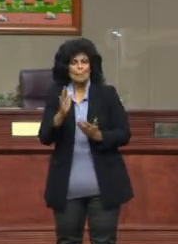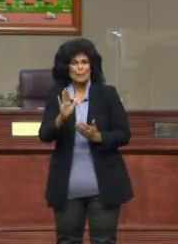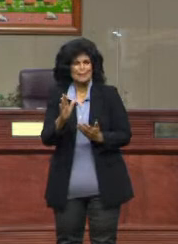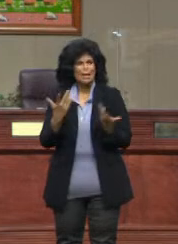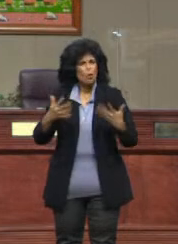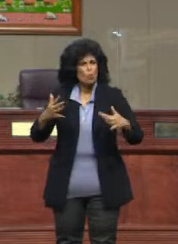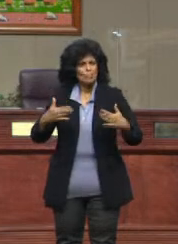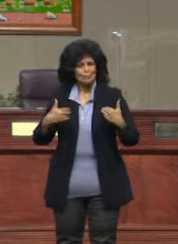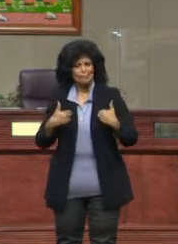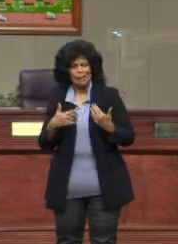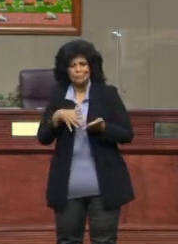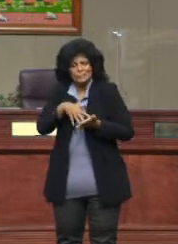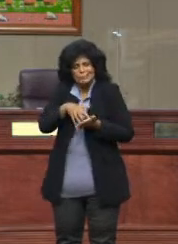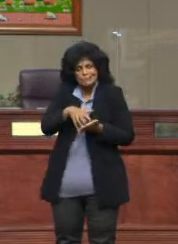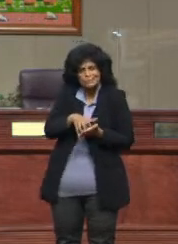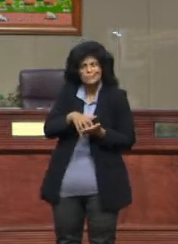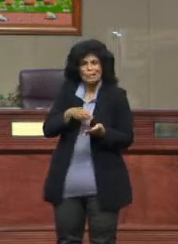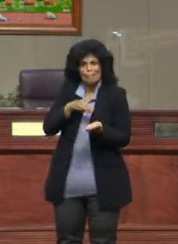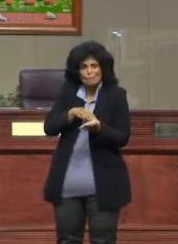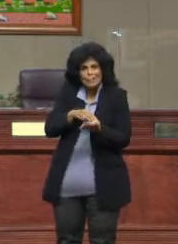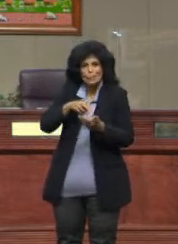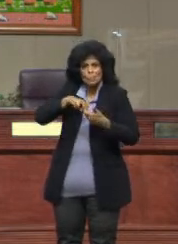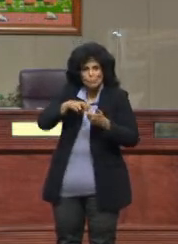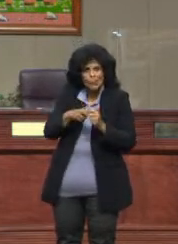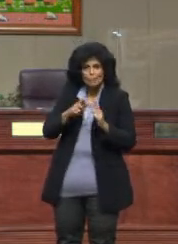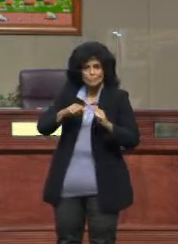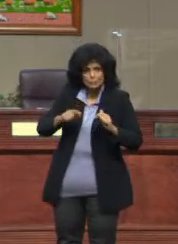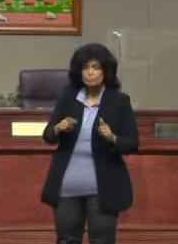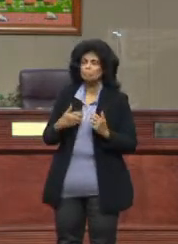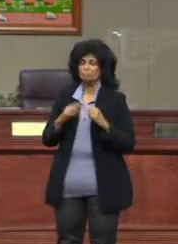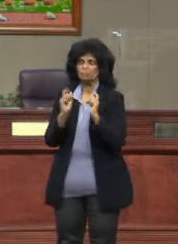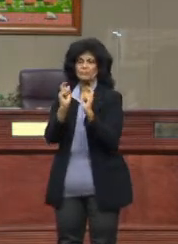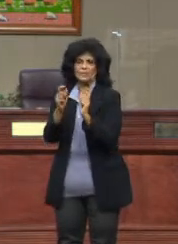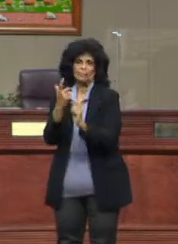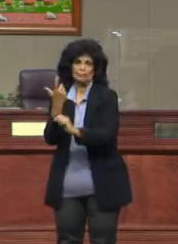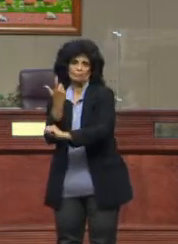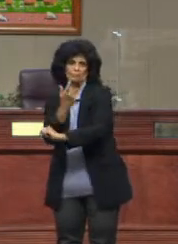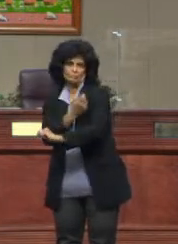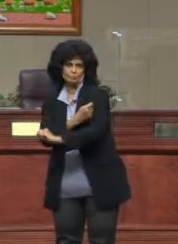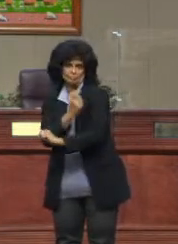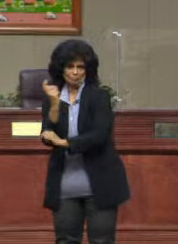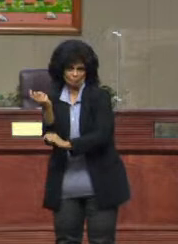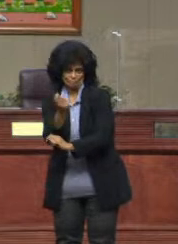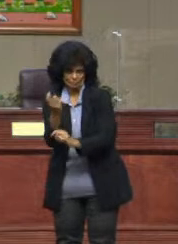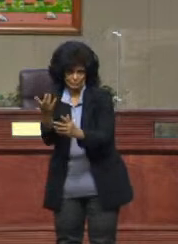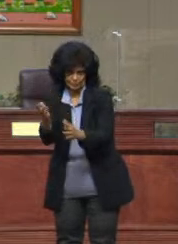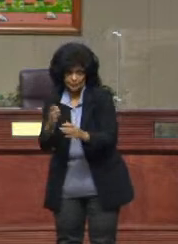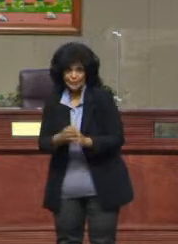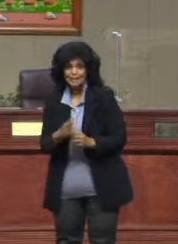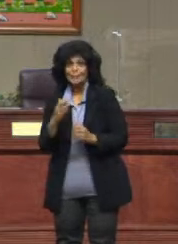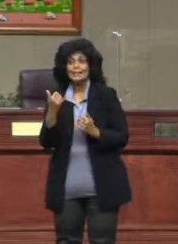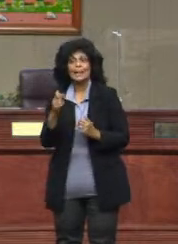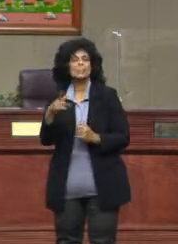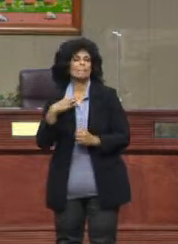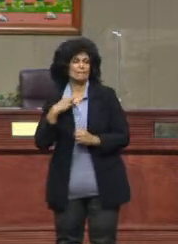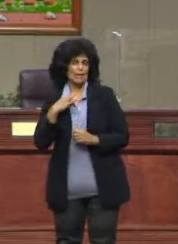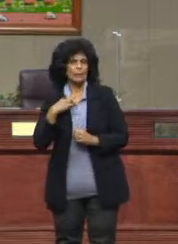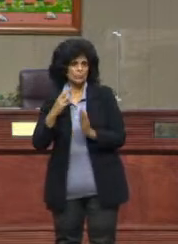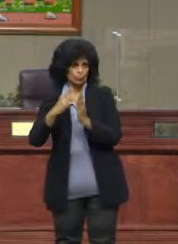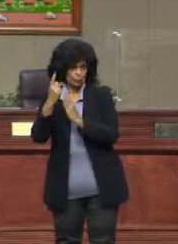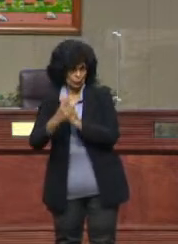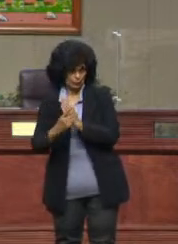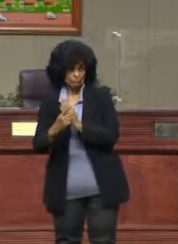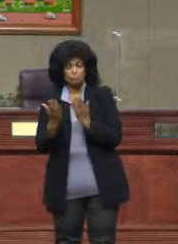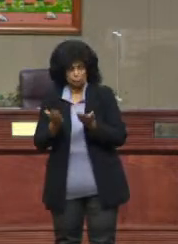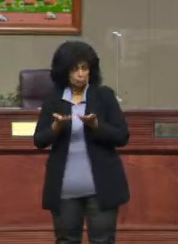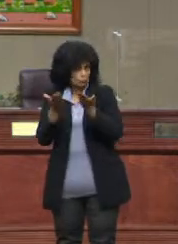who are part of our work release program. This voluntary vaccination program is offered to our inmates, and